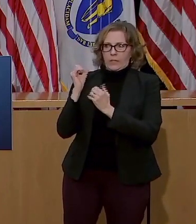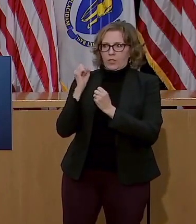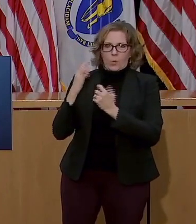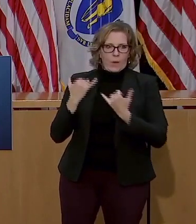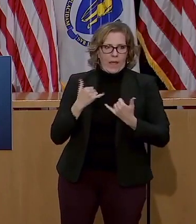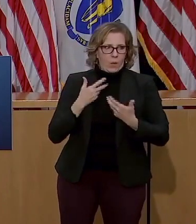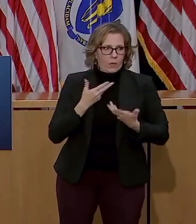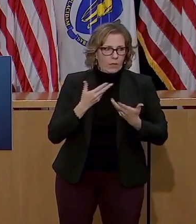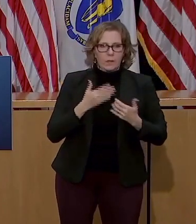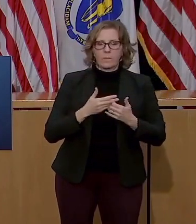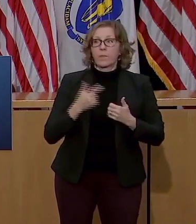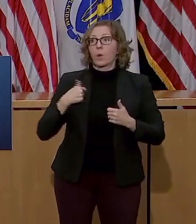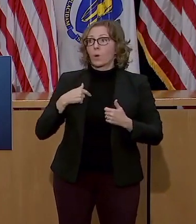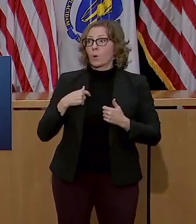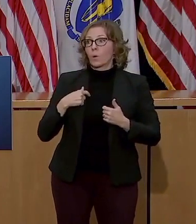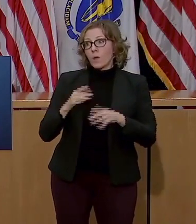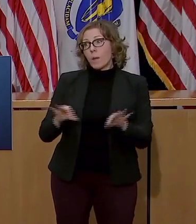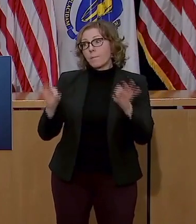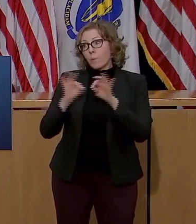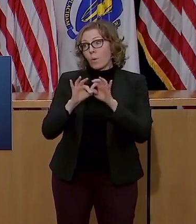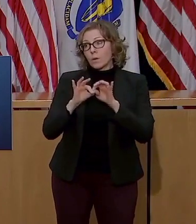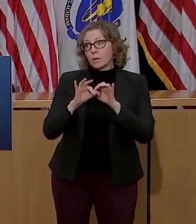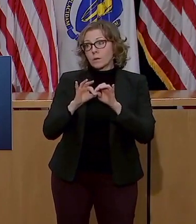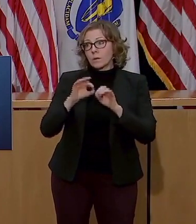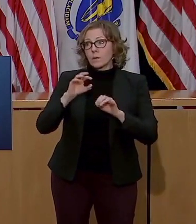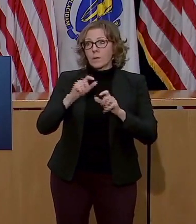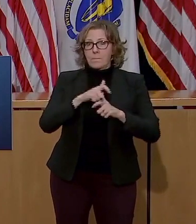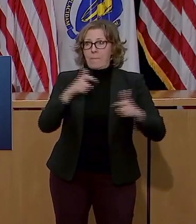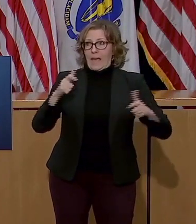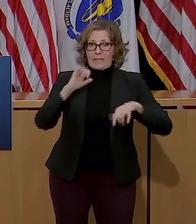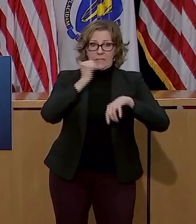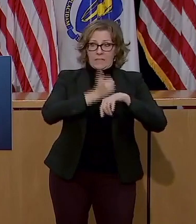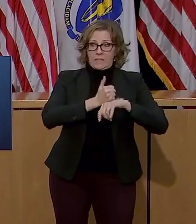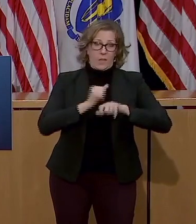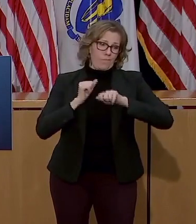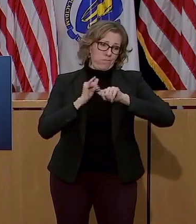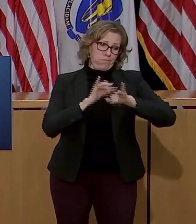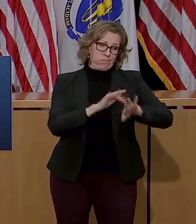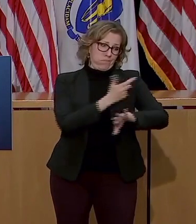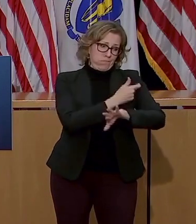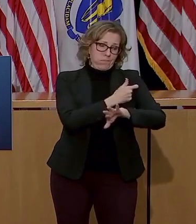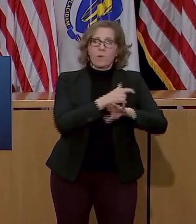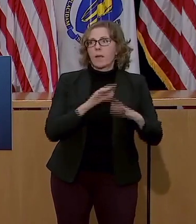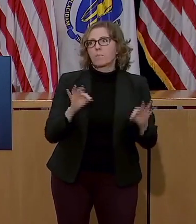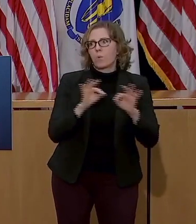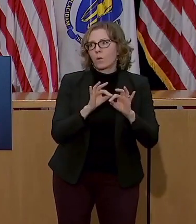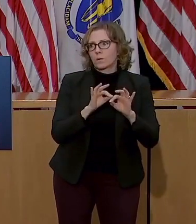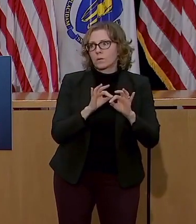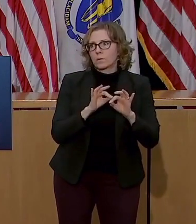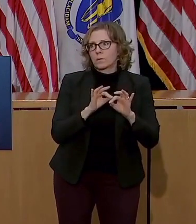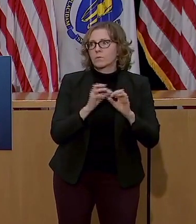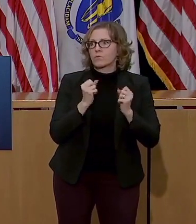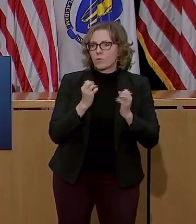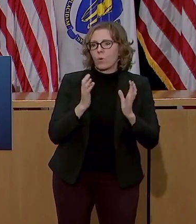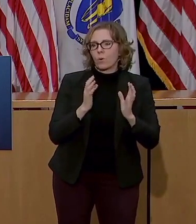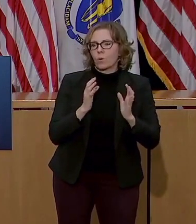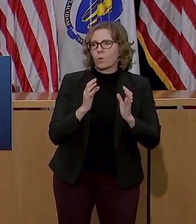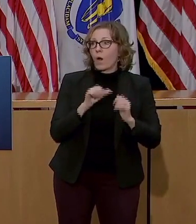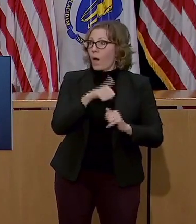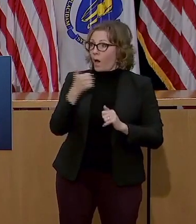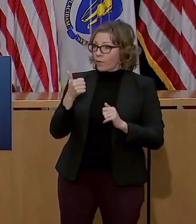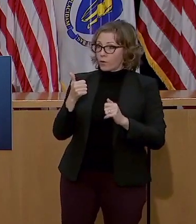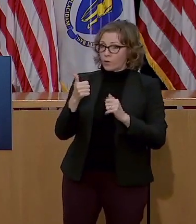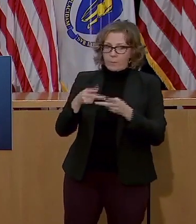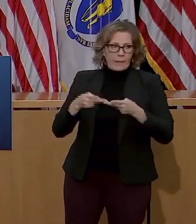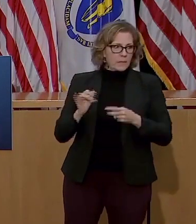are important for us because they are efficient. And so clearly having the mega sites are important to us. Retail pharmacy, lots of